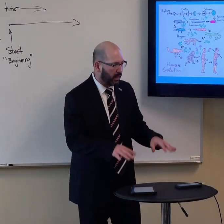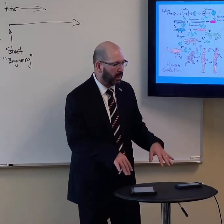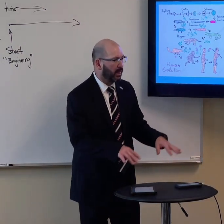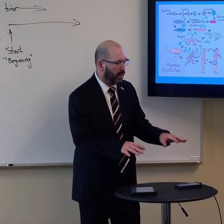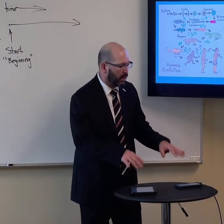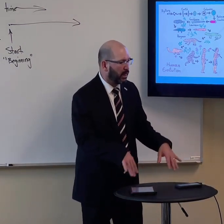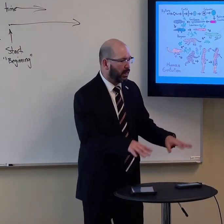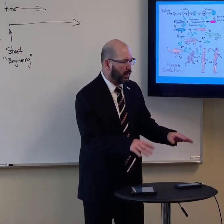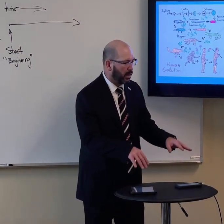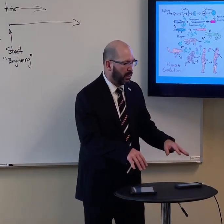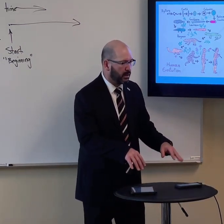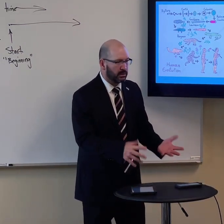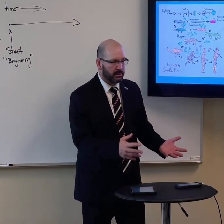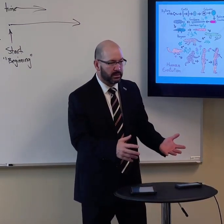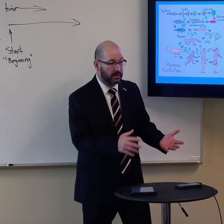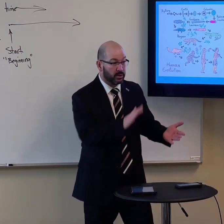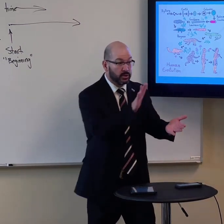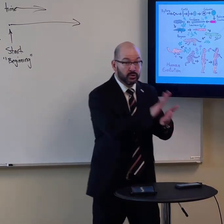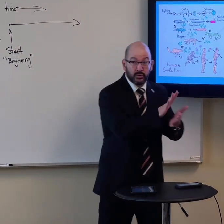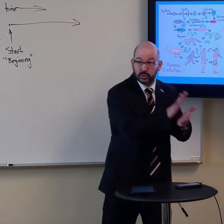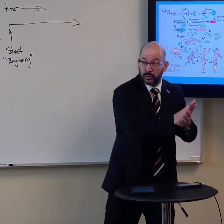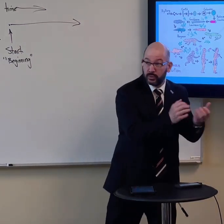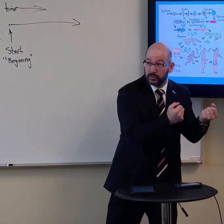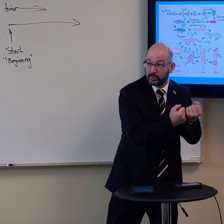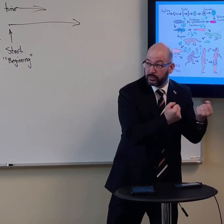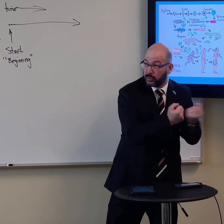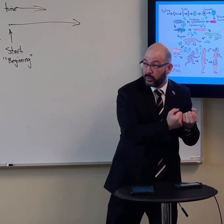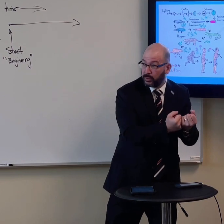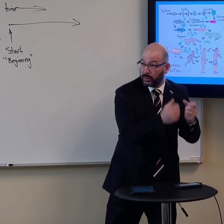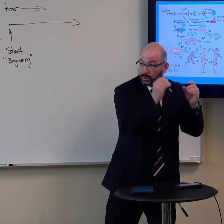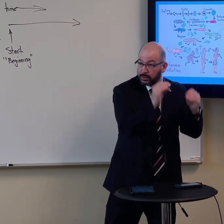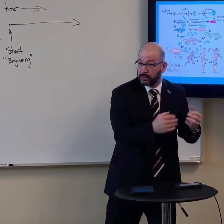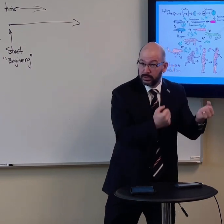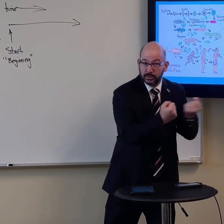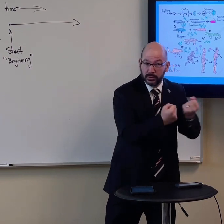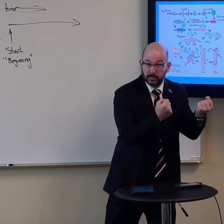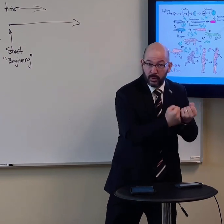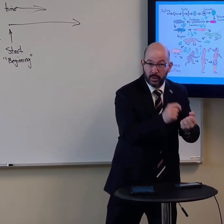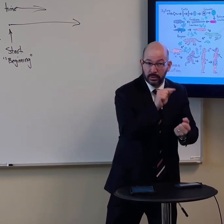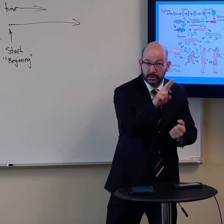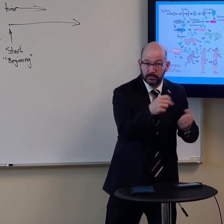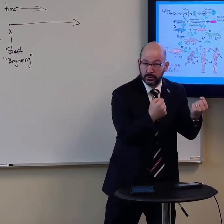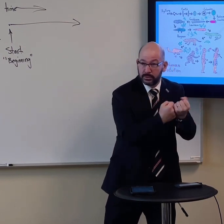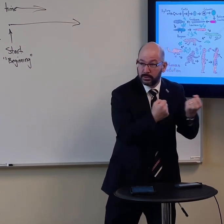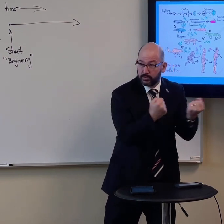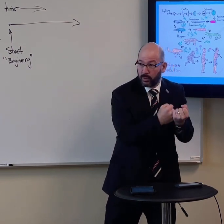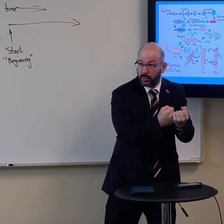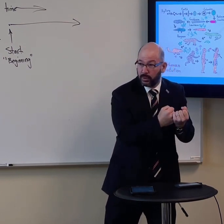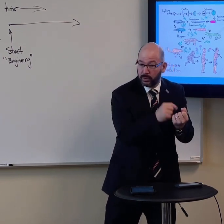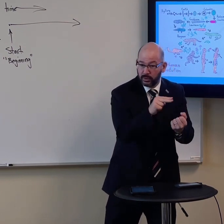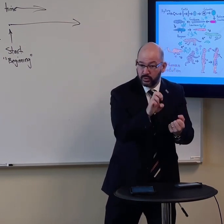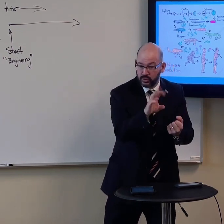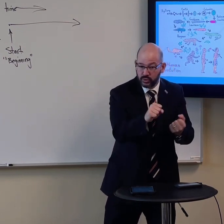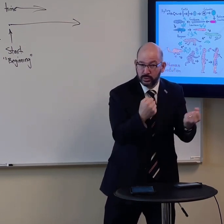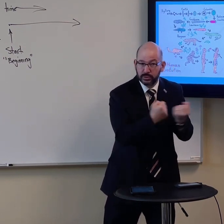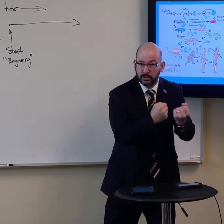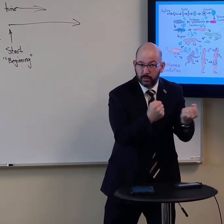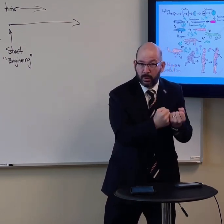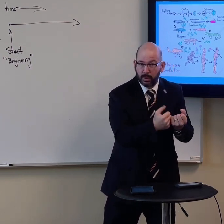And people will just believe it if they hear it often enough. School supports it. The teachers support it. The books support it. TV